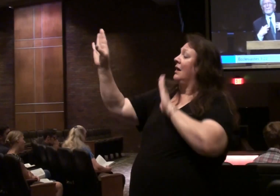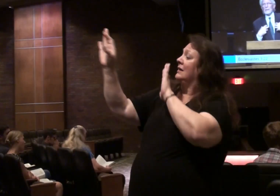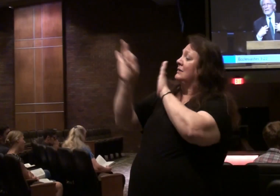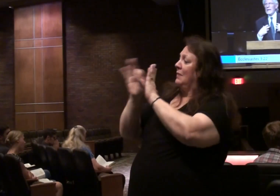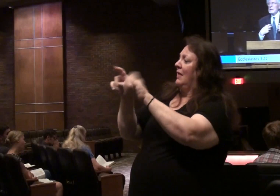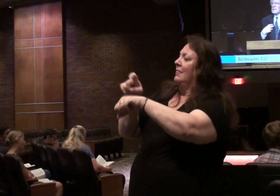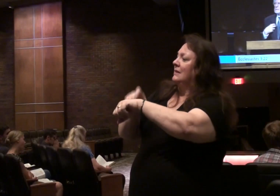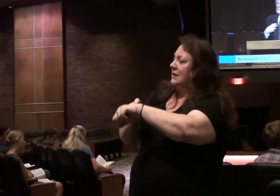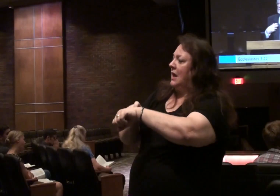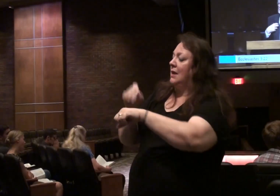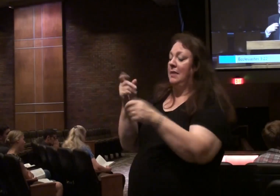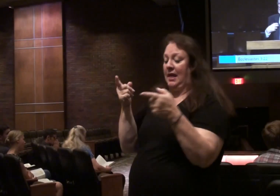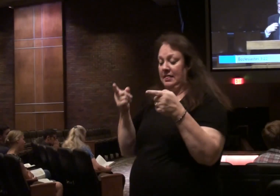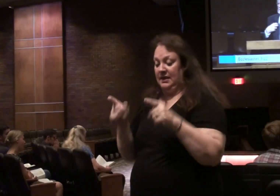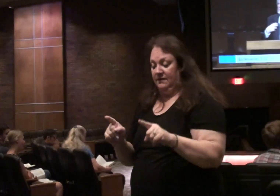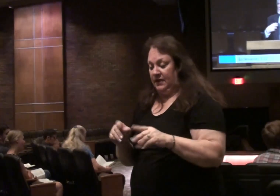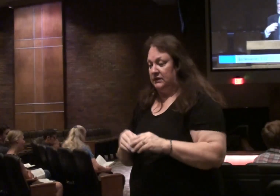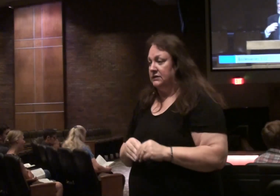the time and the event.